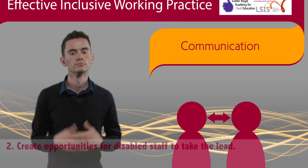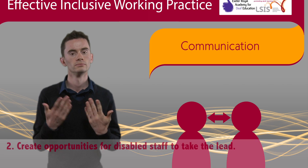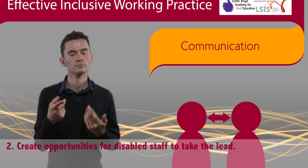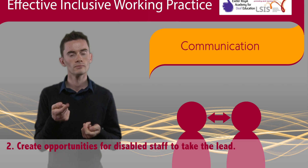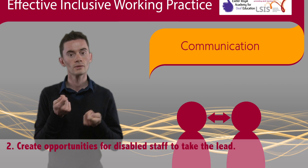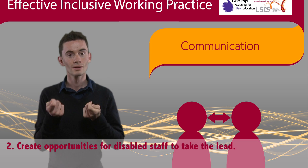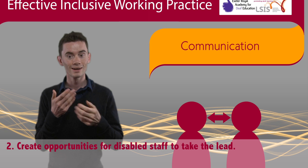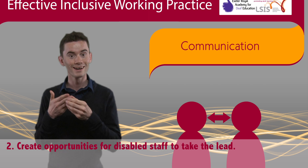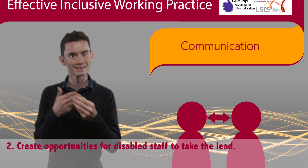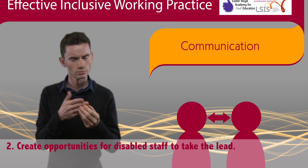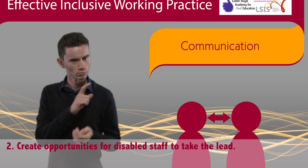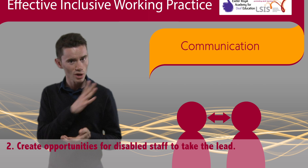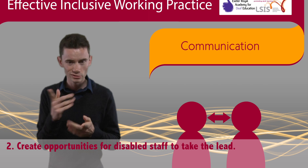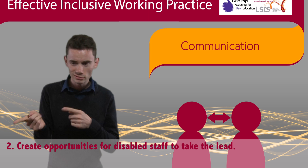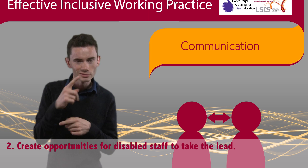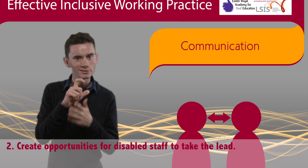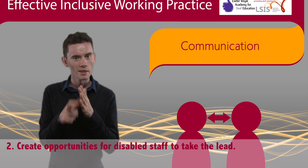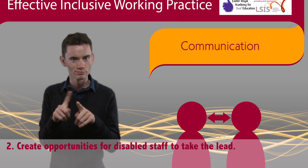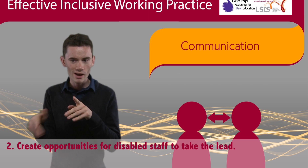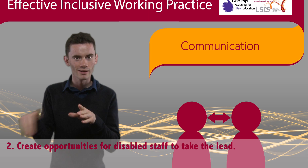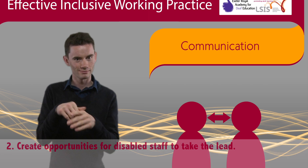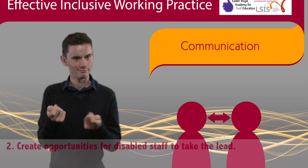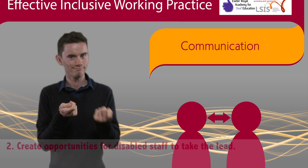Create opportunities for disabled staff to take the lead.